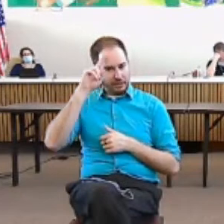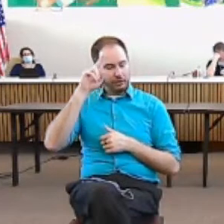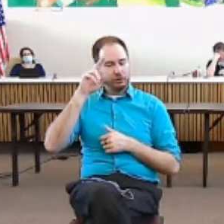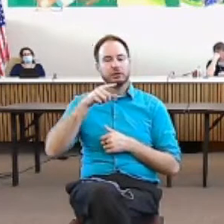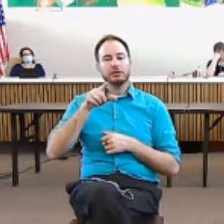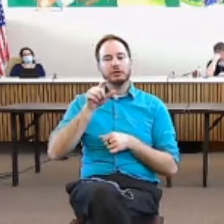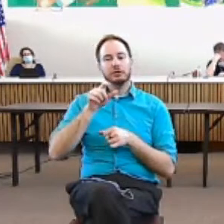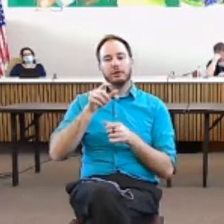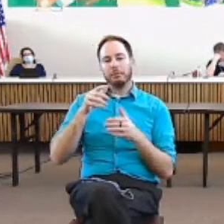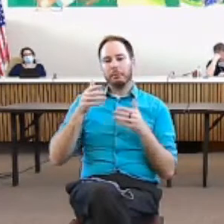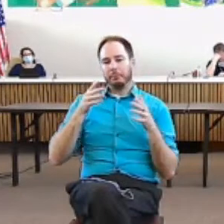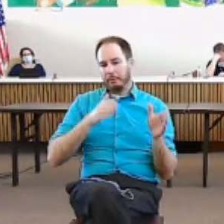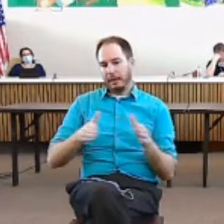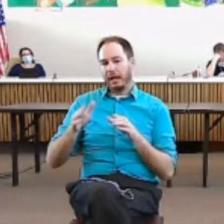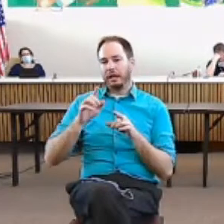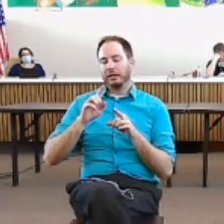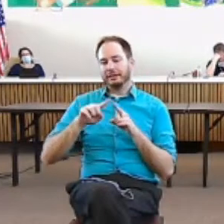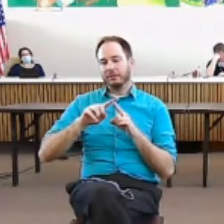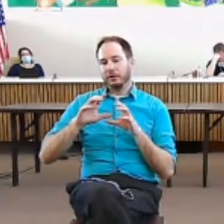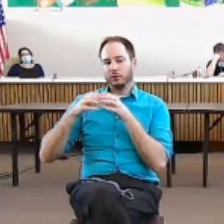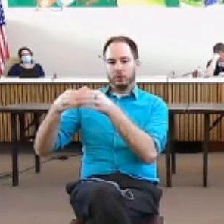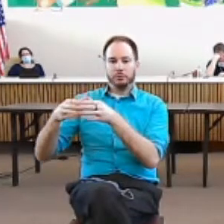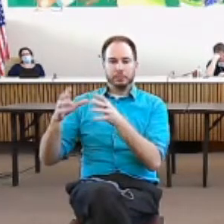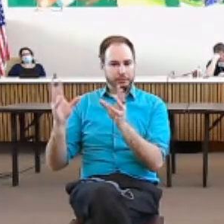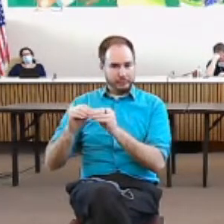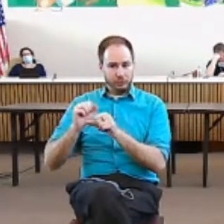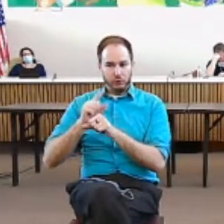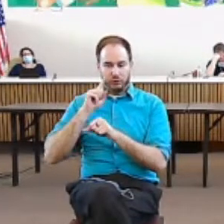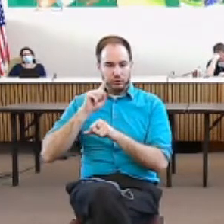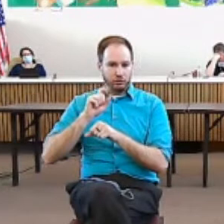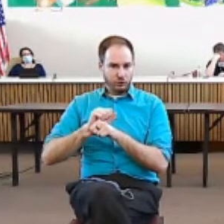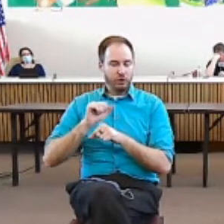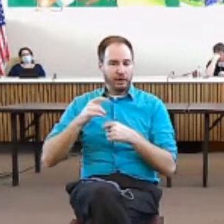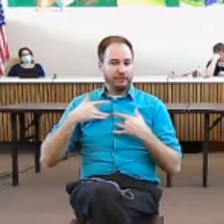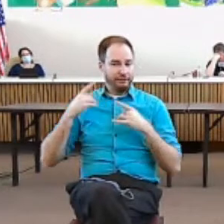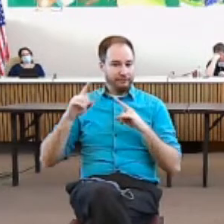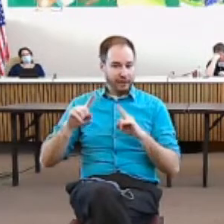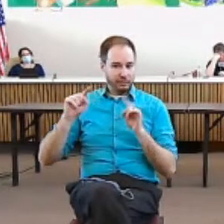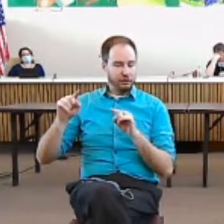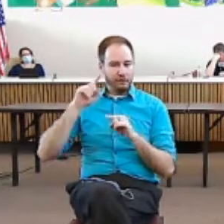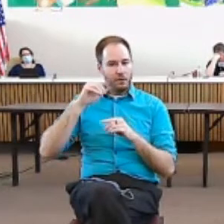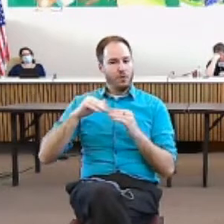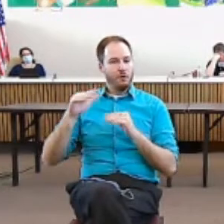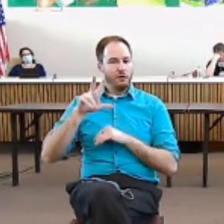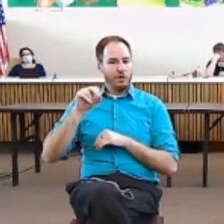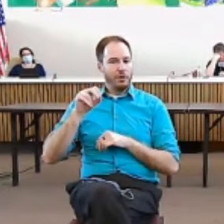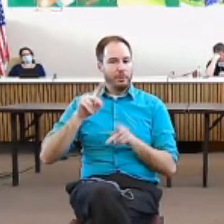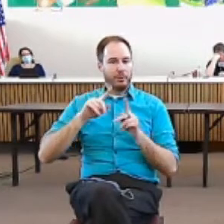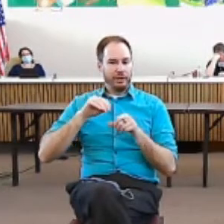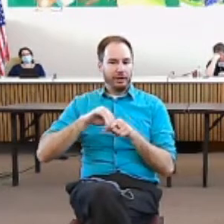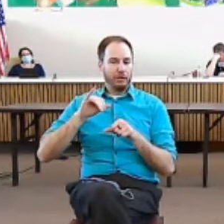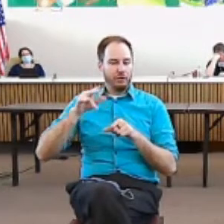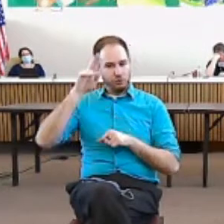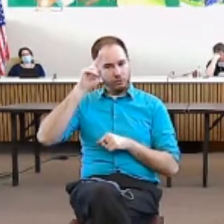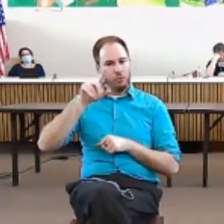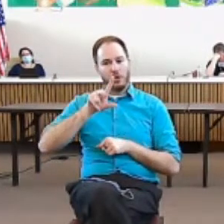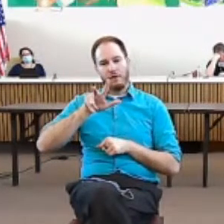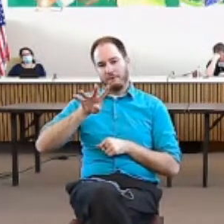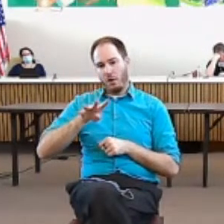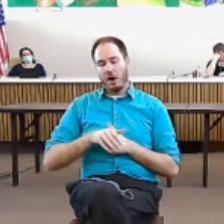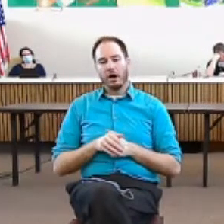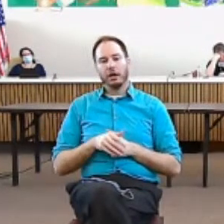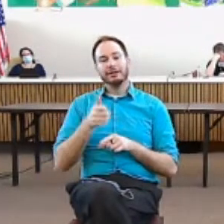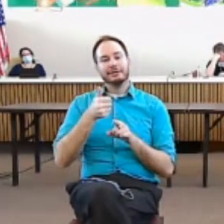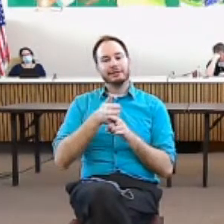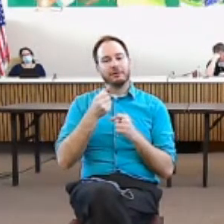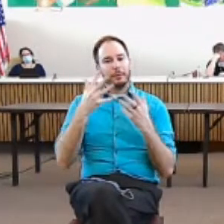weekly troop meetings, activities to ensure the rank advancement for over 30 Boy Scouts in Troop 134. Patrick has spent